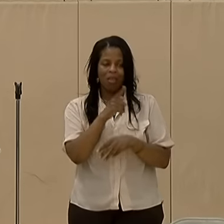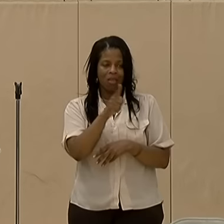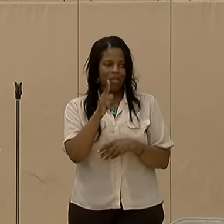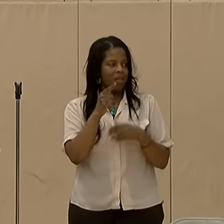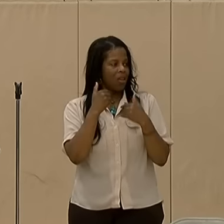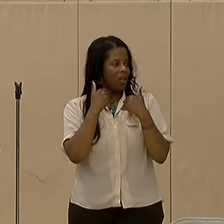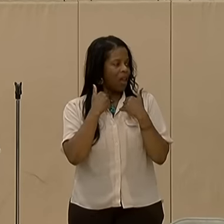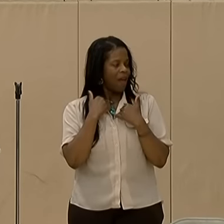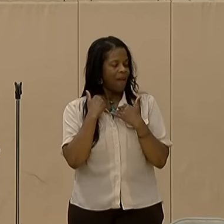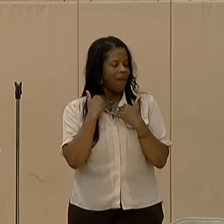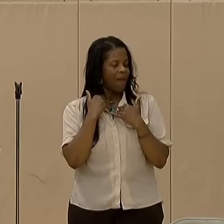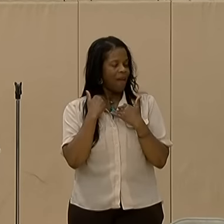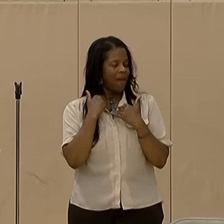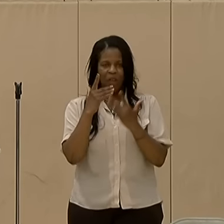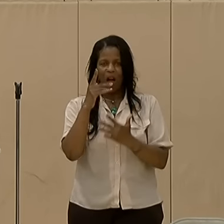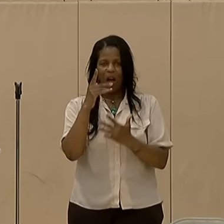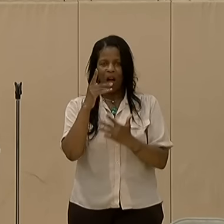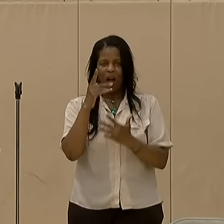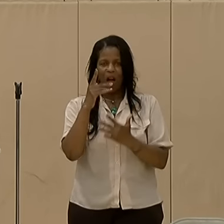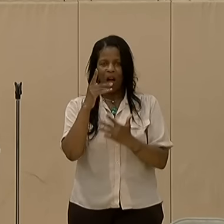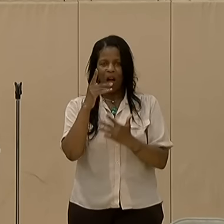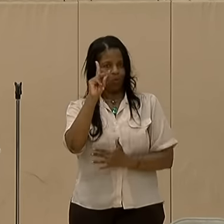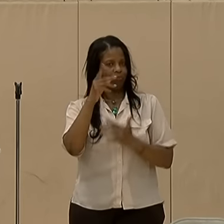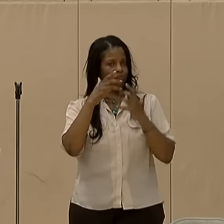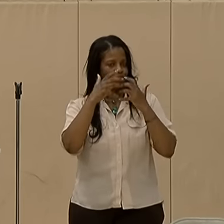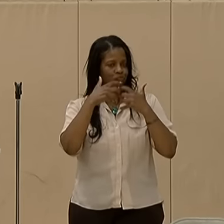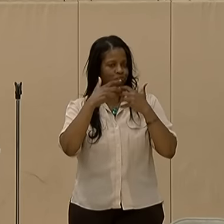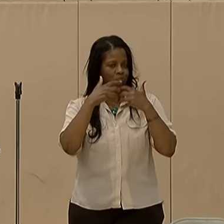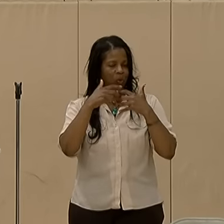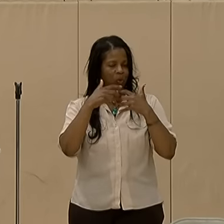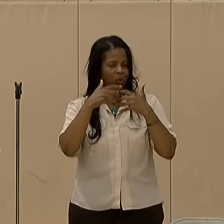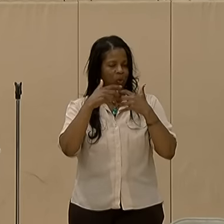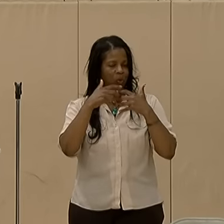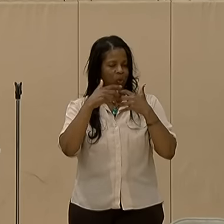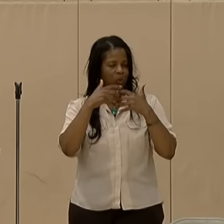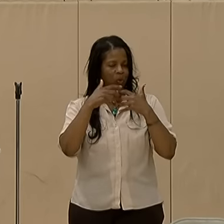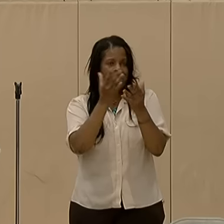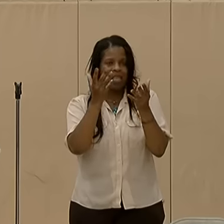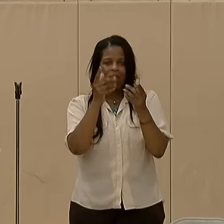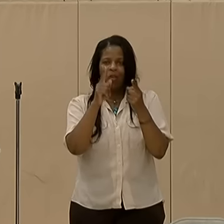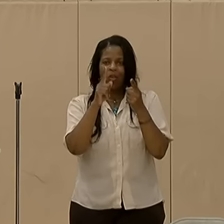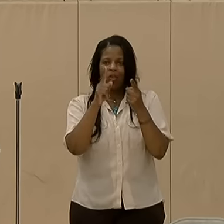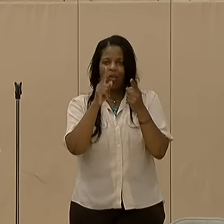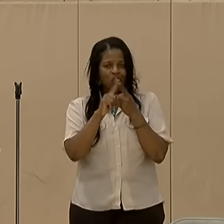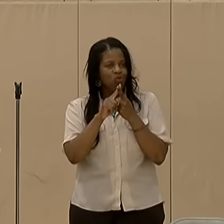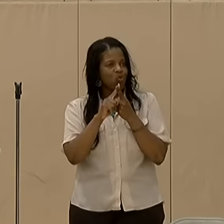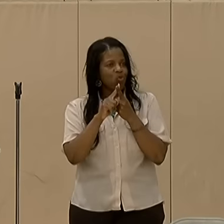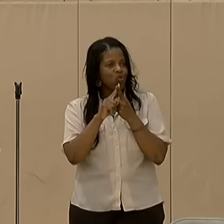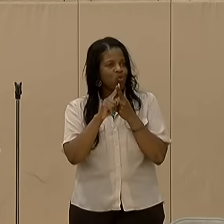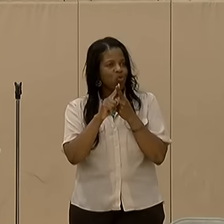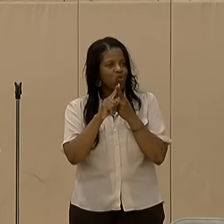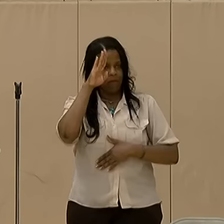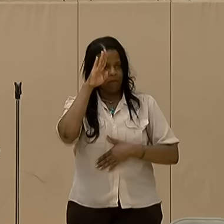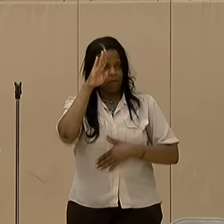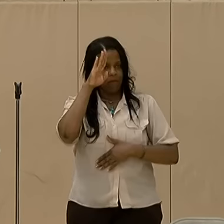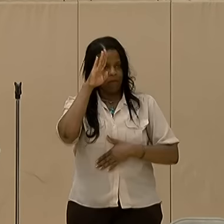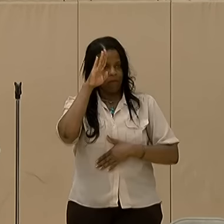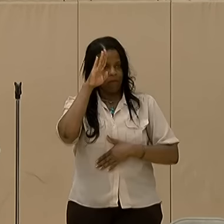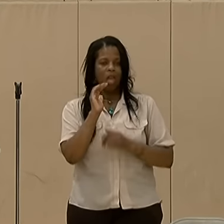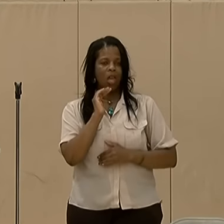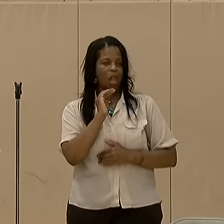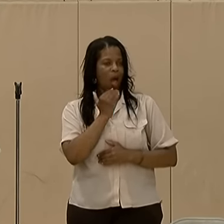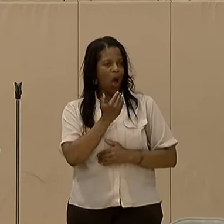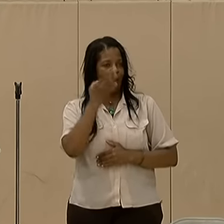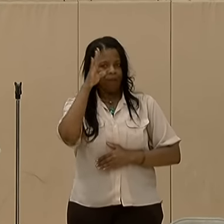have fire engines that they give to fire departments throughout California, and our firefighters staff these fire trucks and they